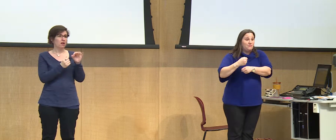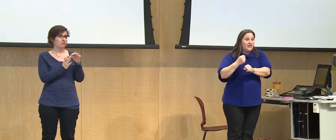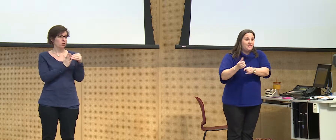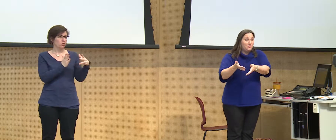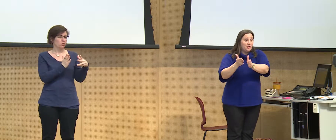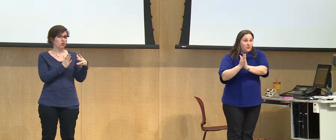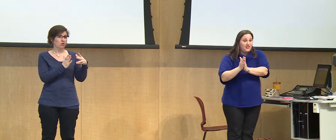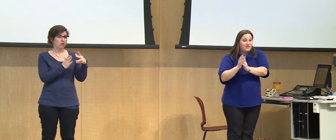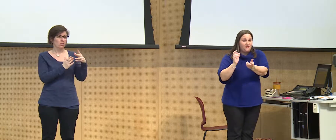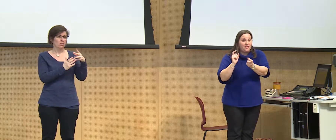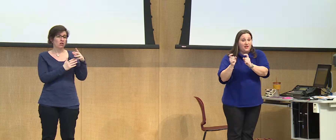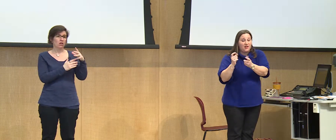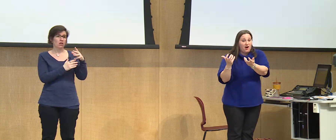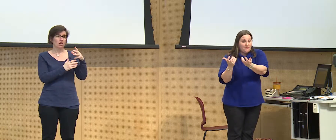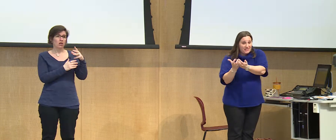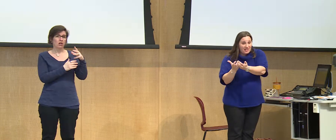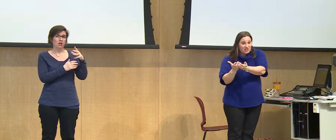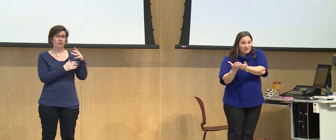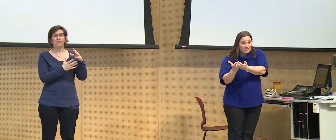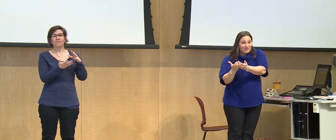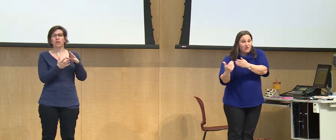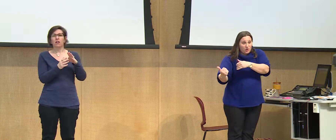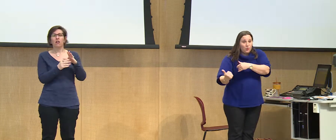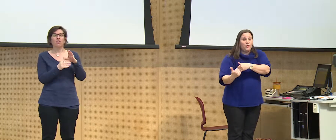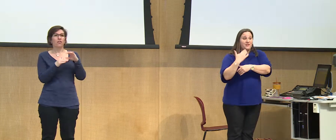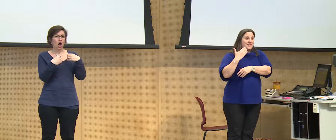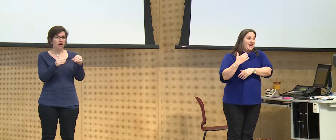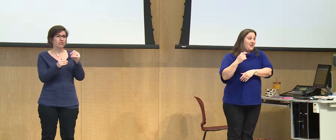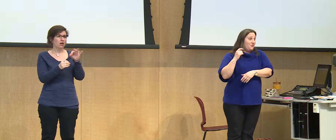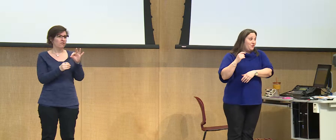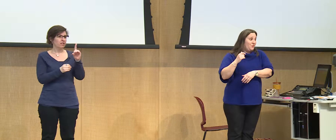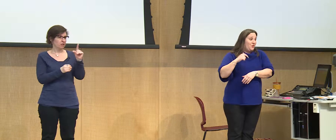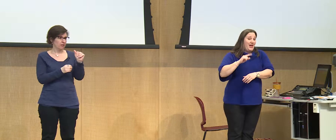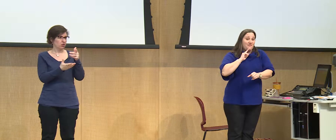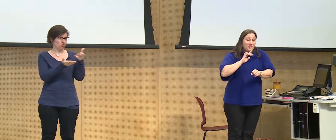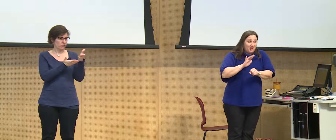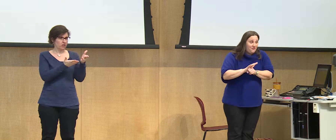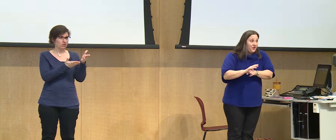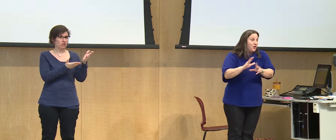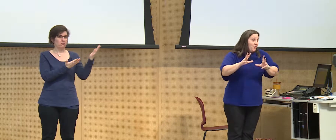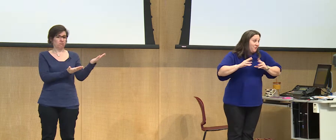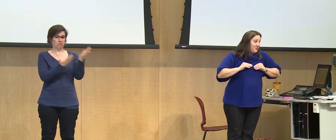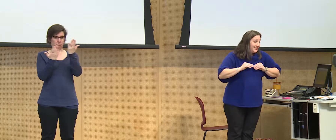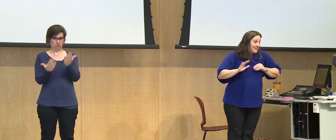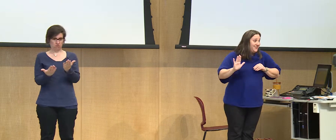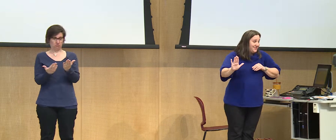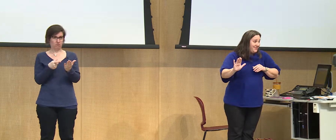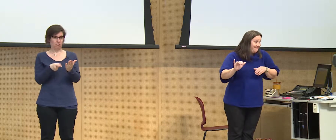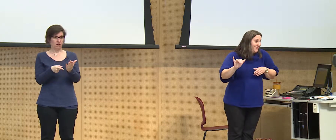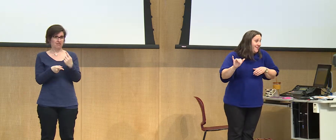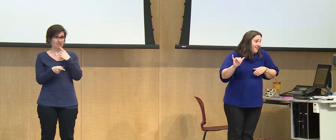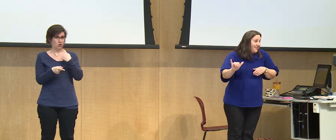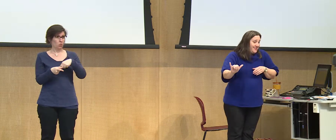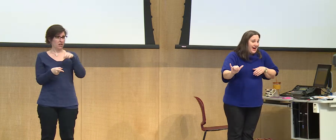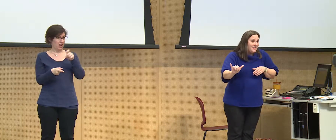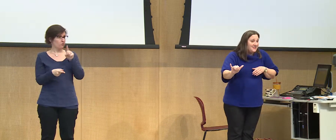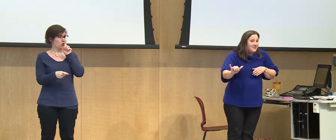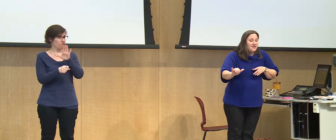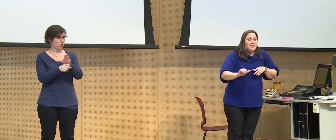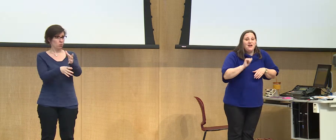makes a request for an accommodation, we're sent. We have to confirm we received that.